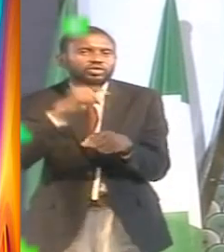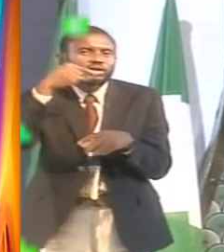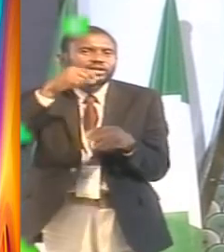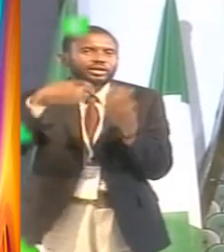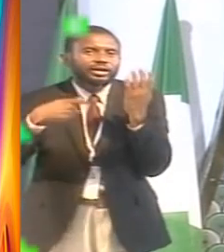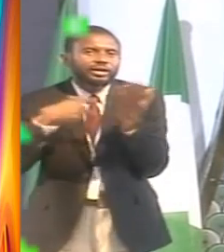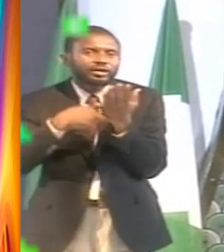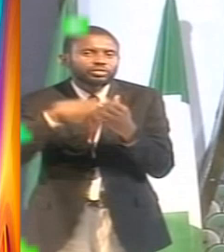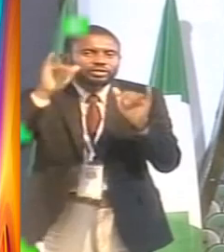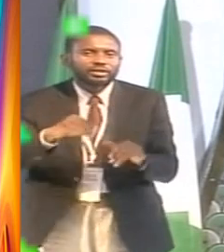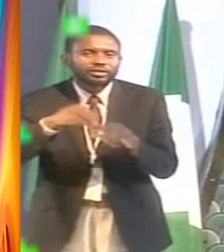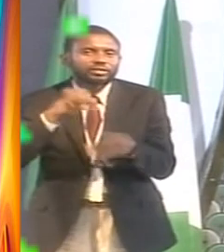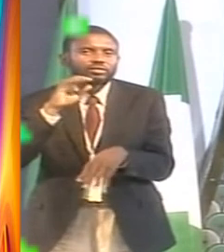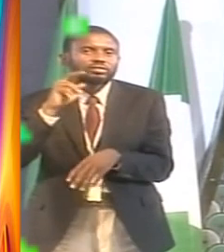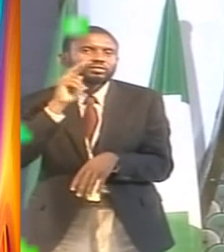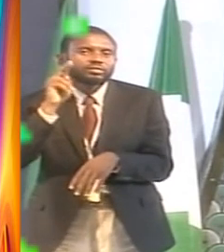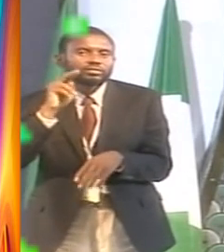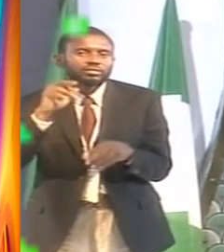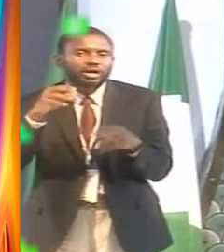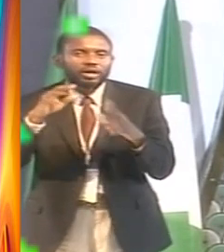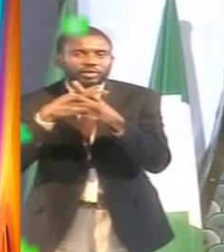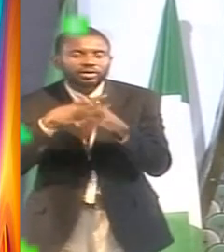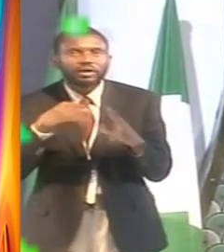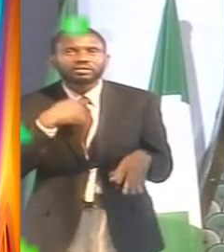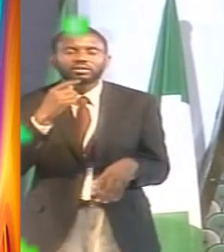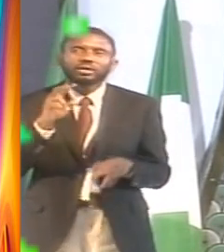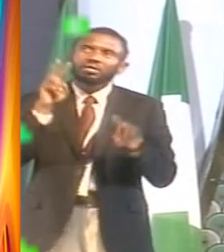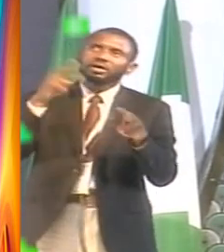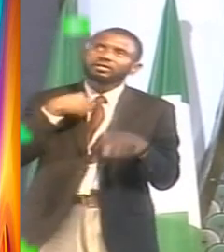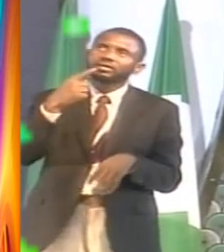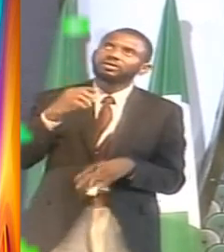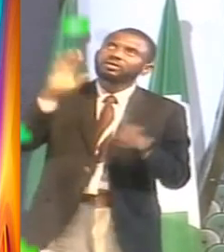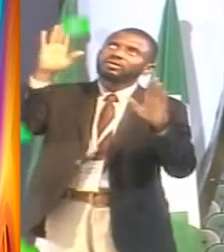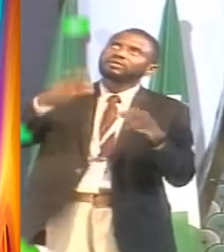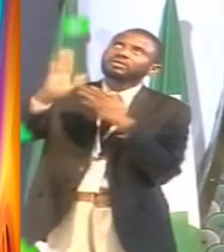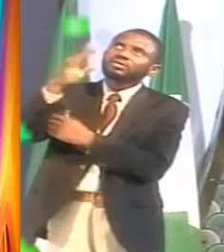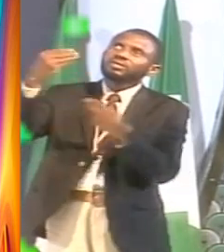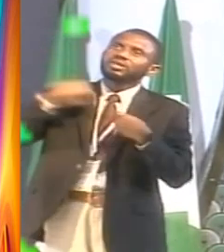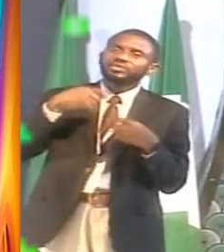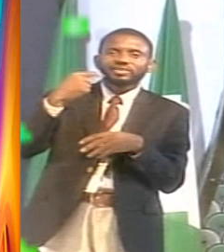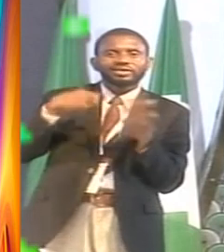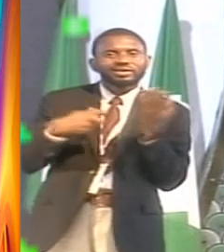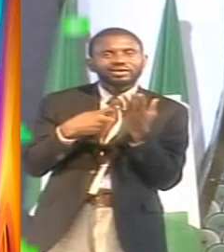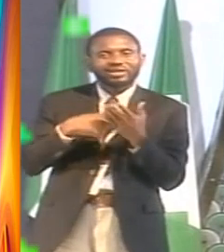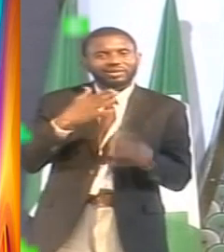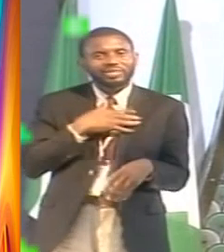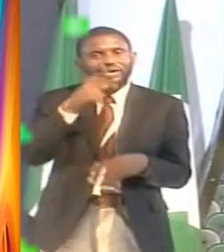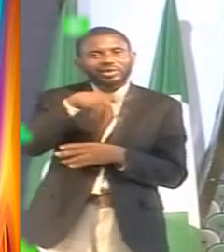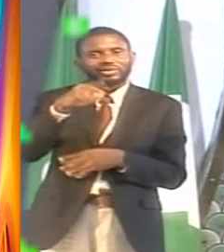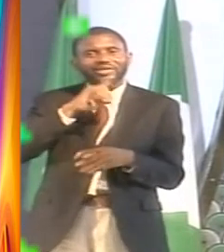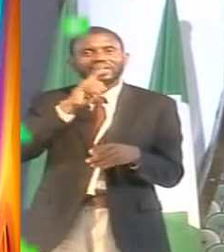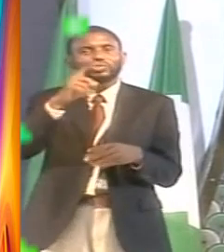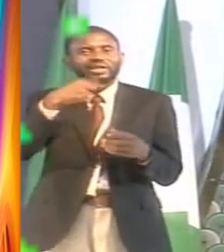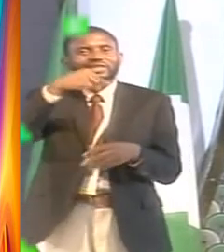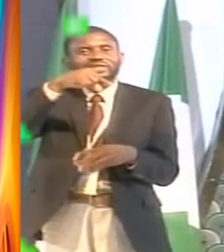you know, this God is a wonderful God. You are giving me a green card. My passport is actually a green passport. So what am I doing